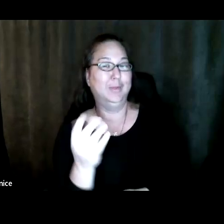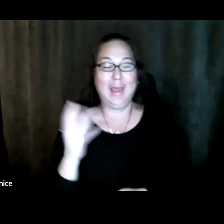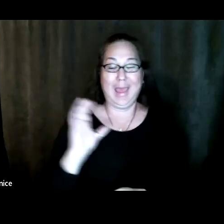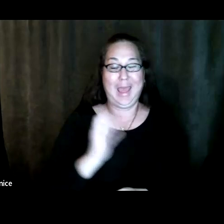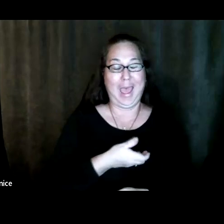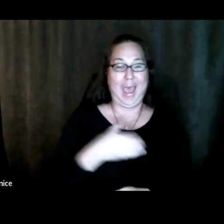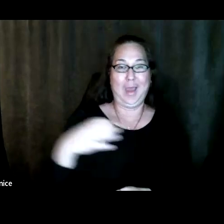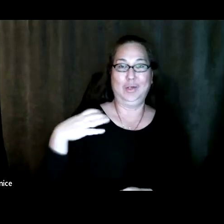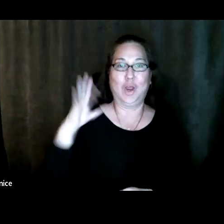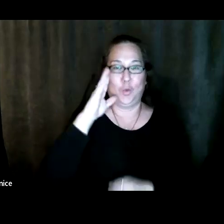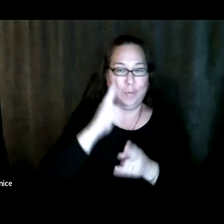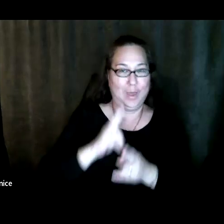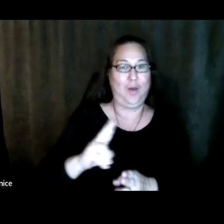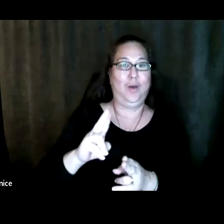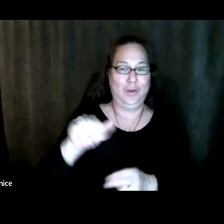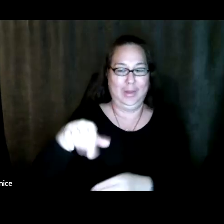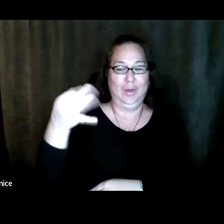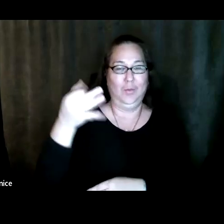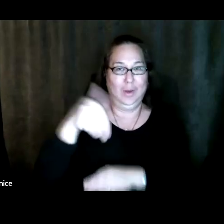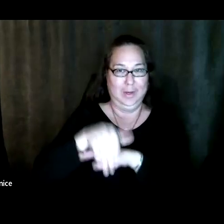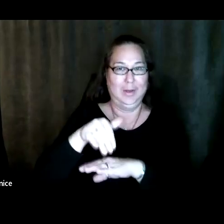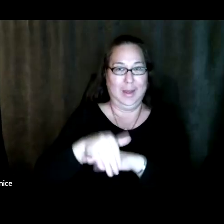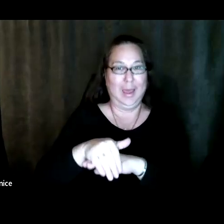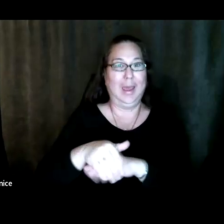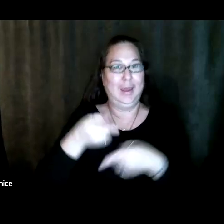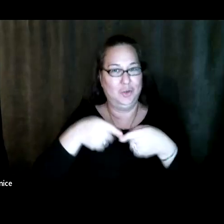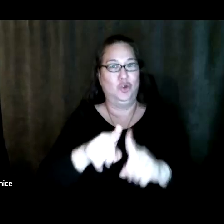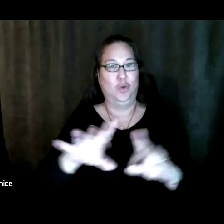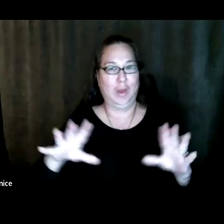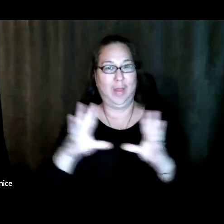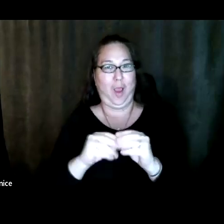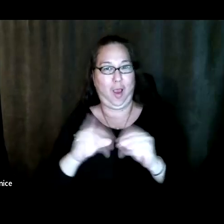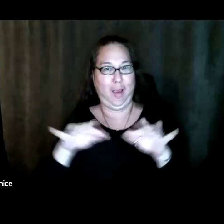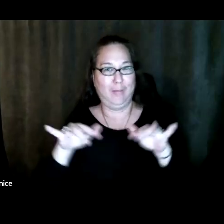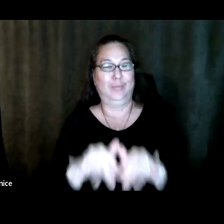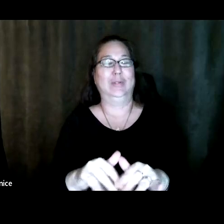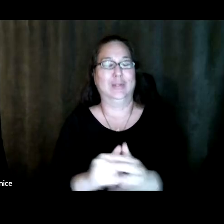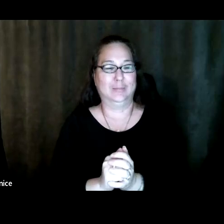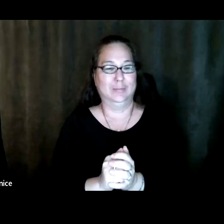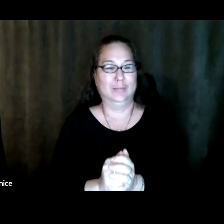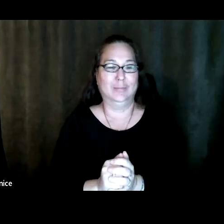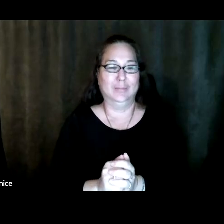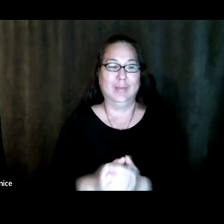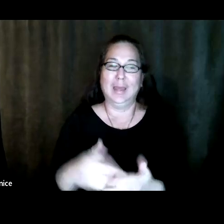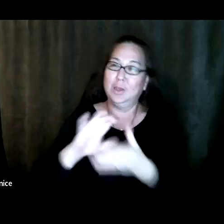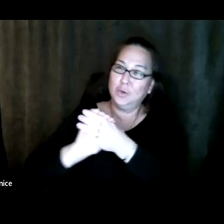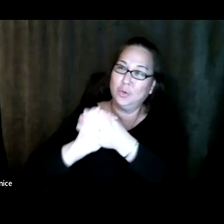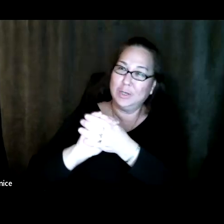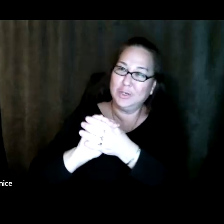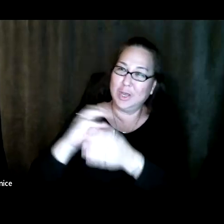honored this Friday night at the Mass Association School Committee Conference and be named to the All-State School Committee. Congratulations, Chair Robinson. Thank